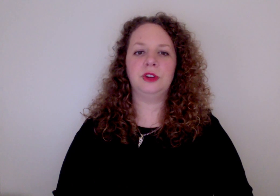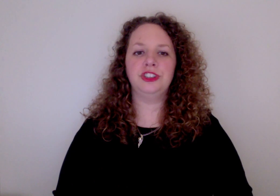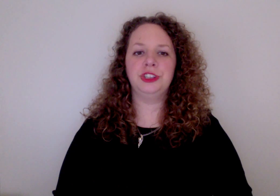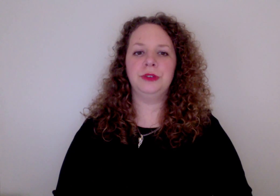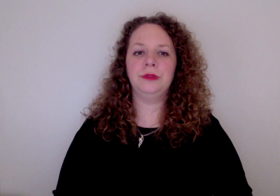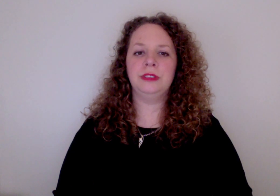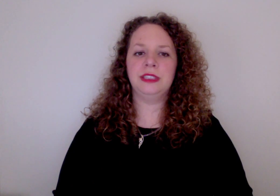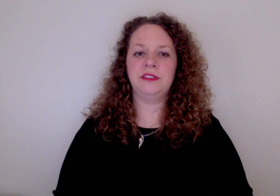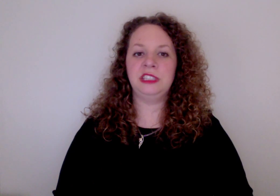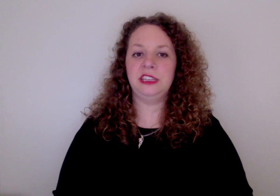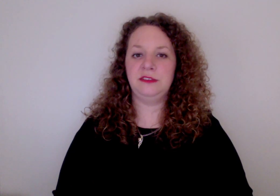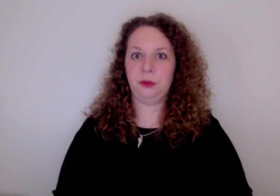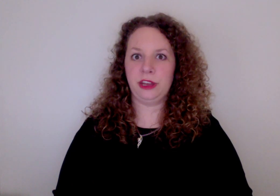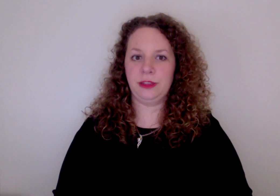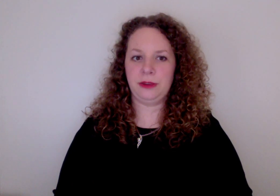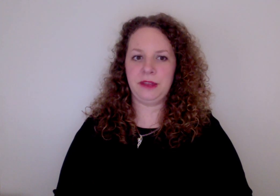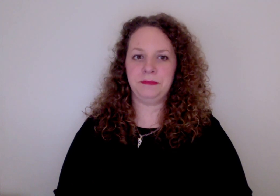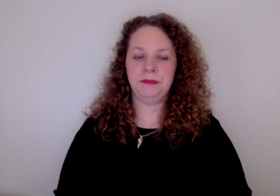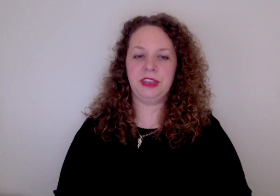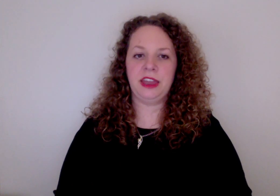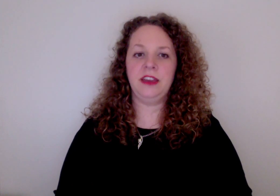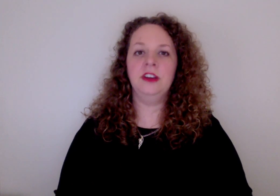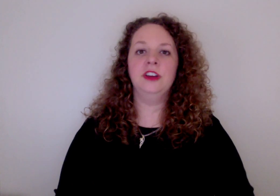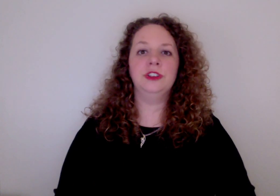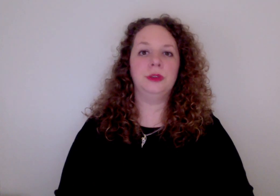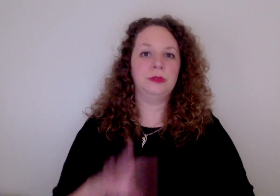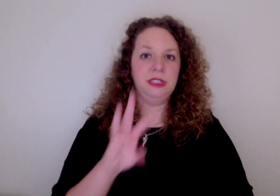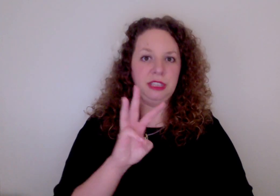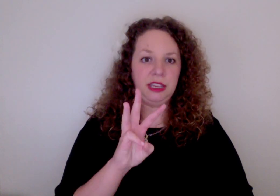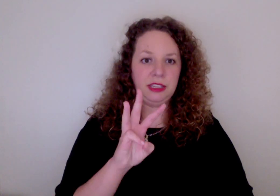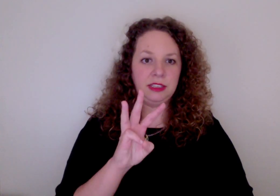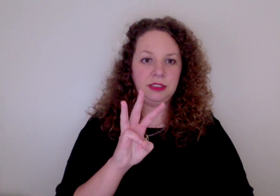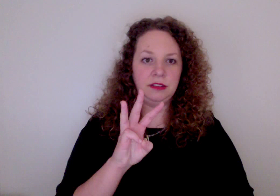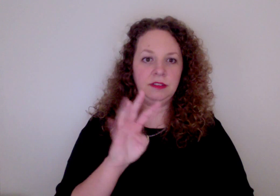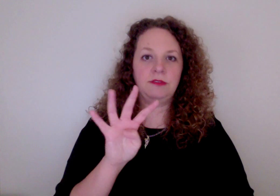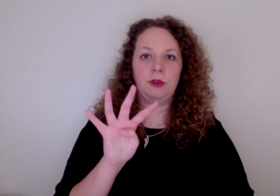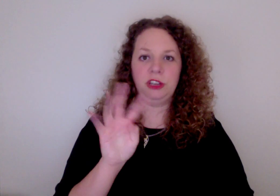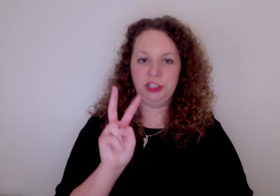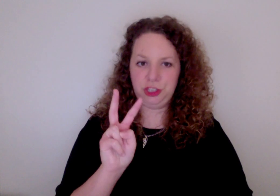642, 1743. Okay, so 6, 42,